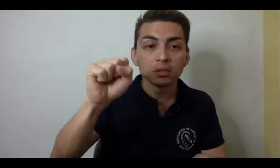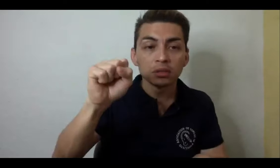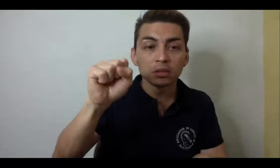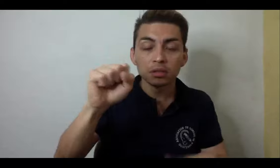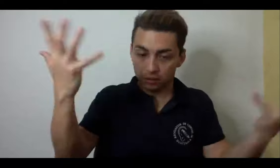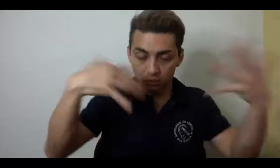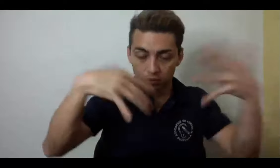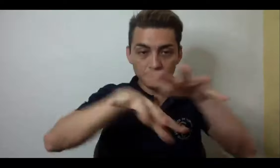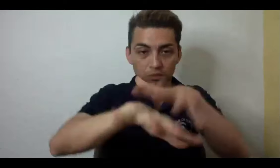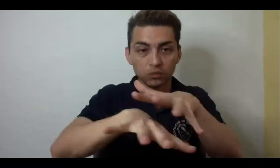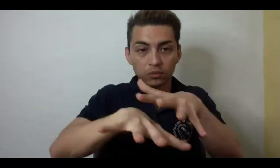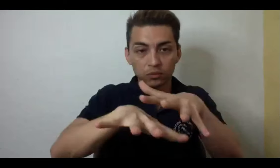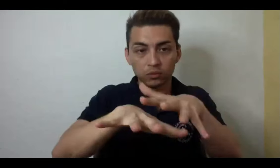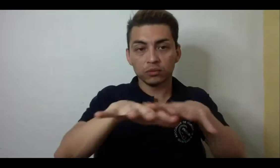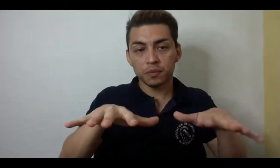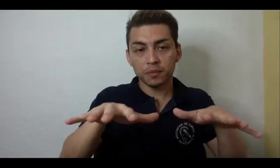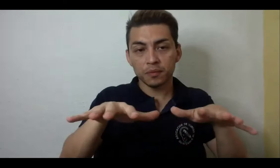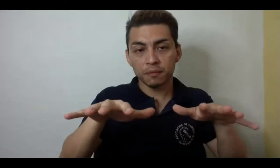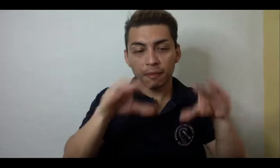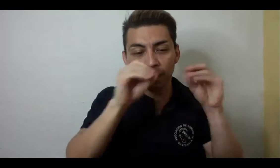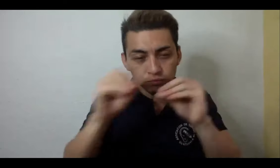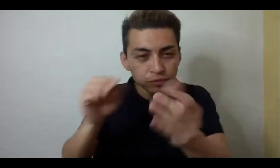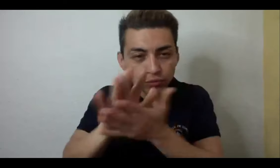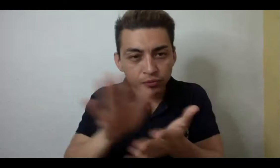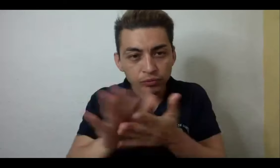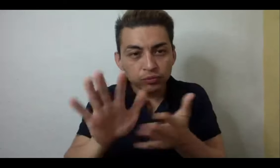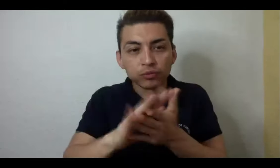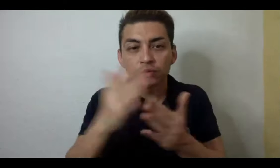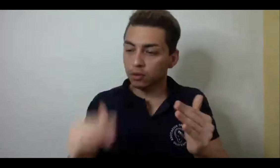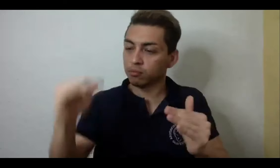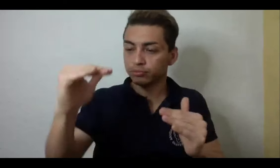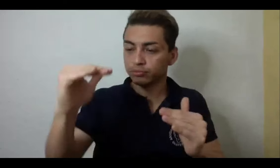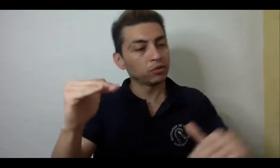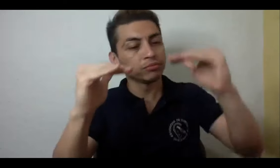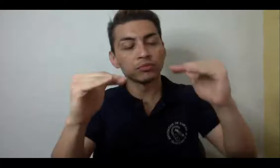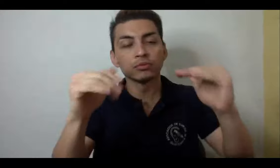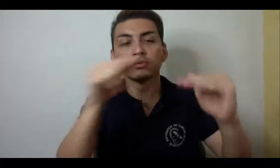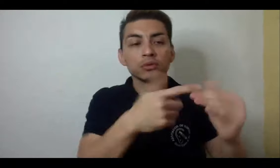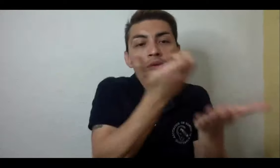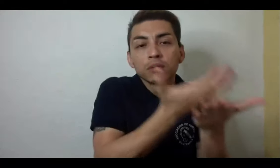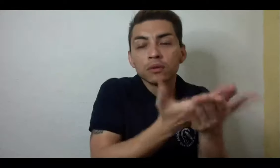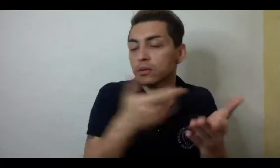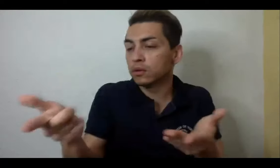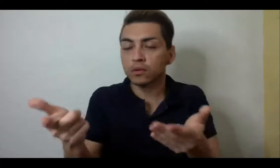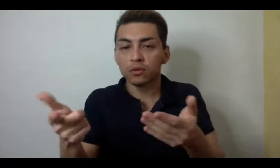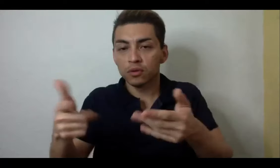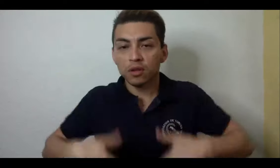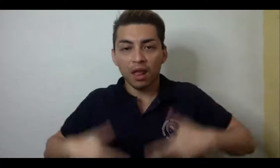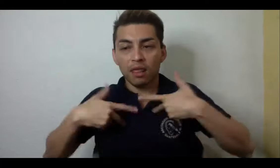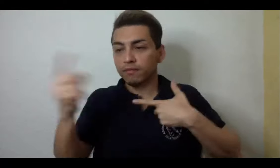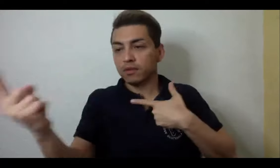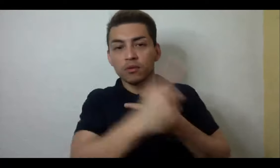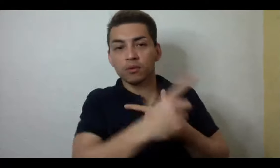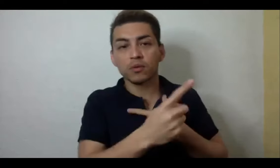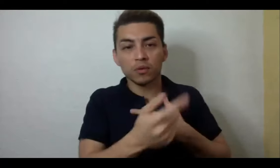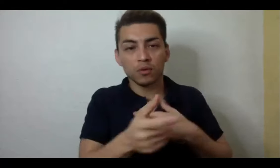a region with the greatest socioeconomic inequalities in the world, inequalities that are reflected and reproduced in